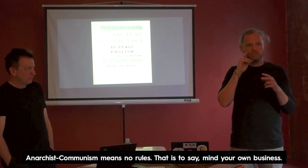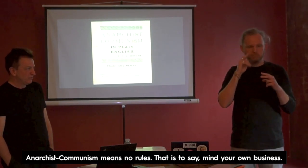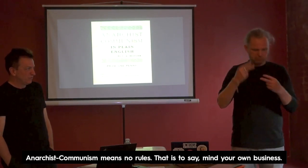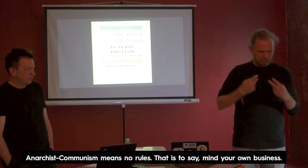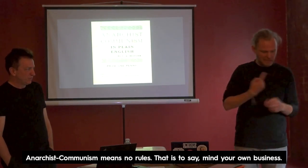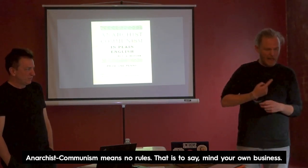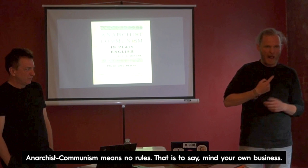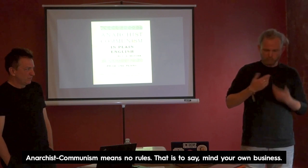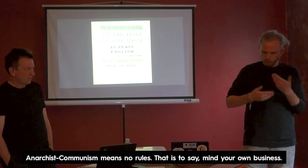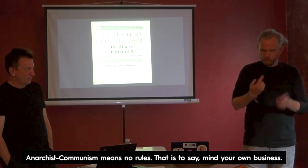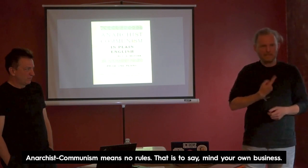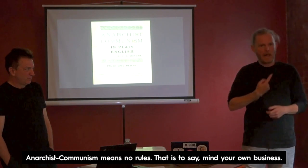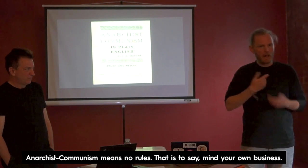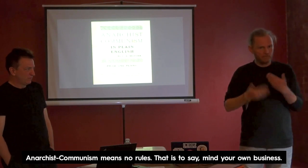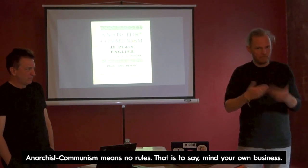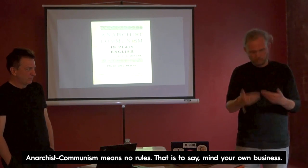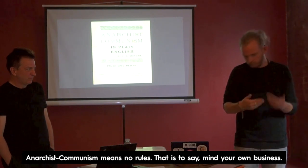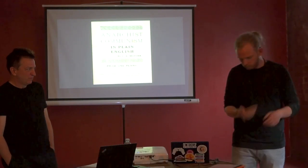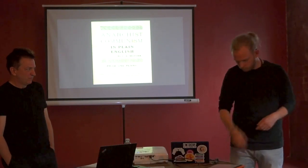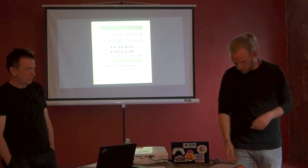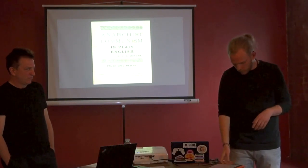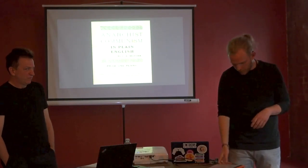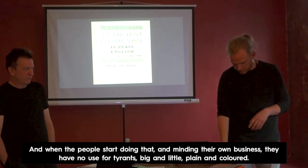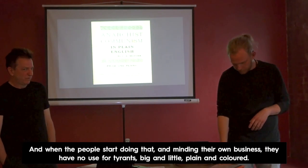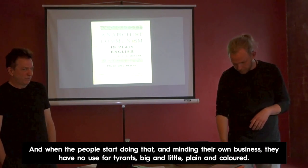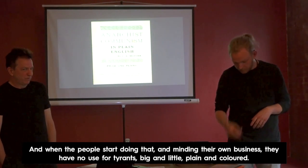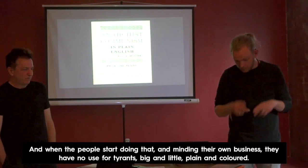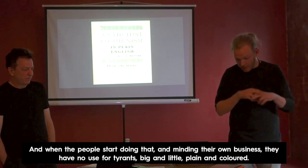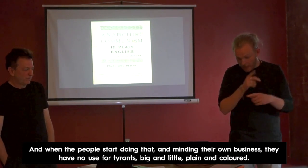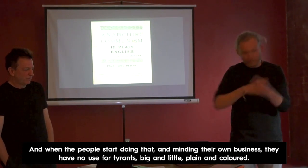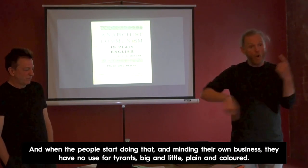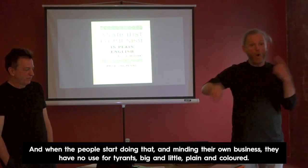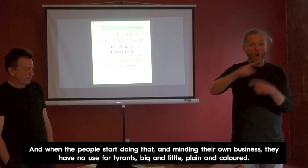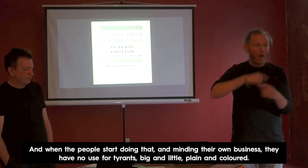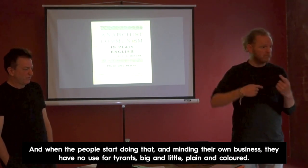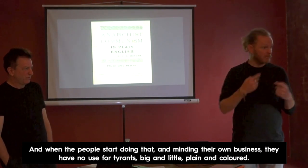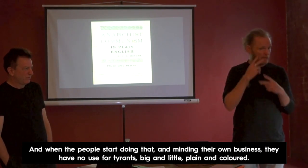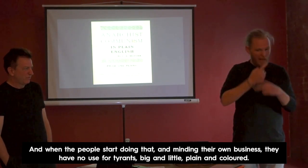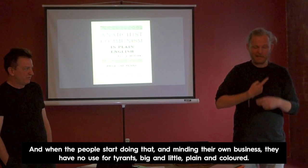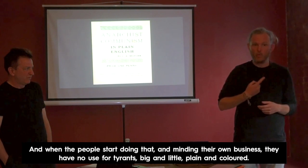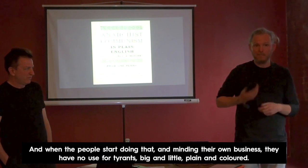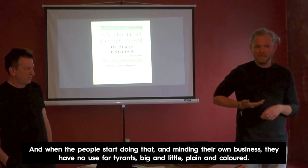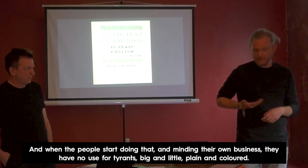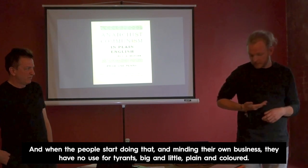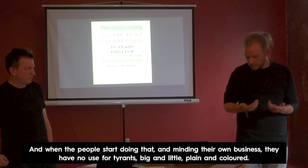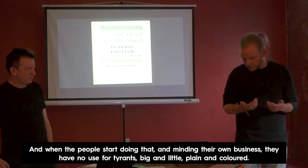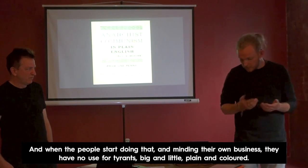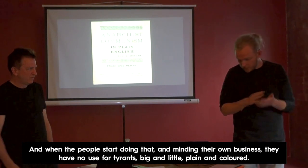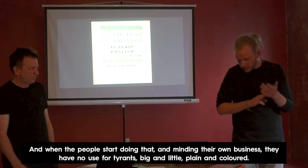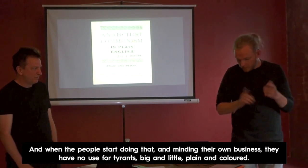say, mind your own business. And when the people start doing that, and minding their own business, they